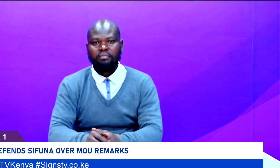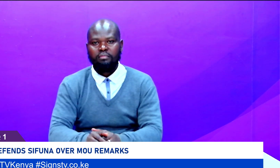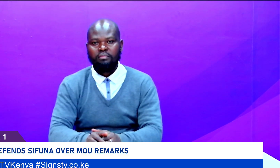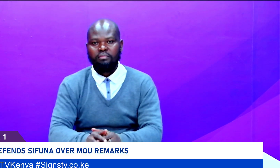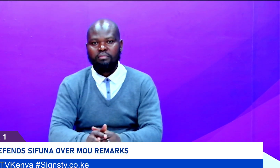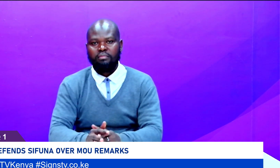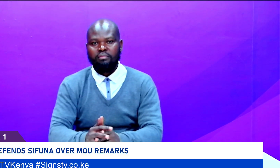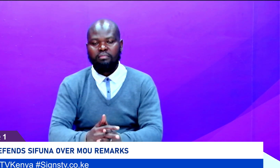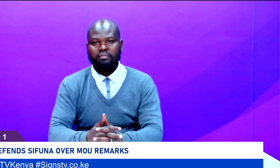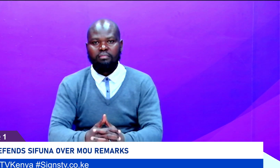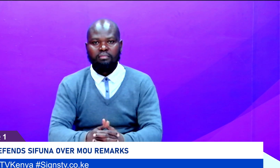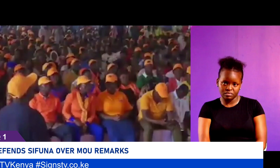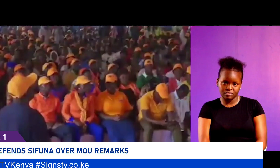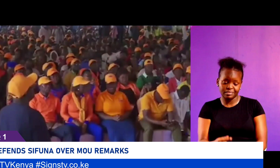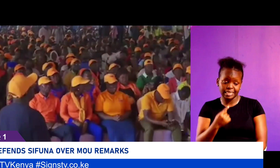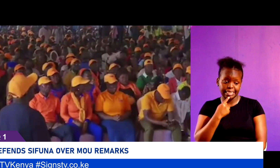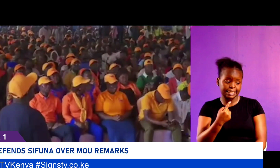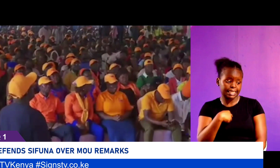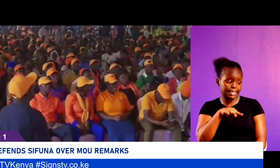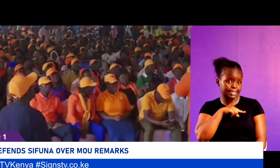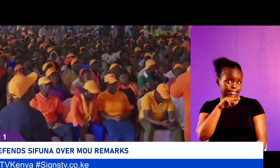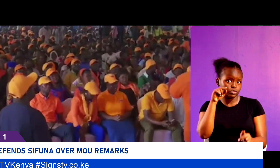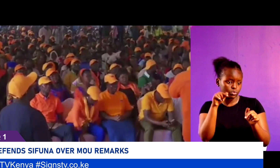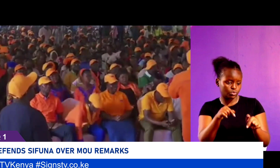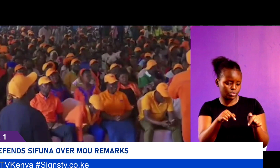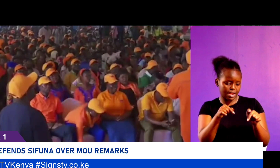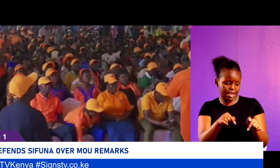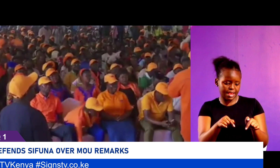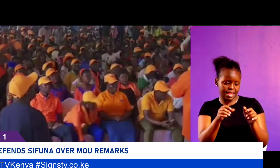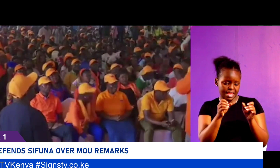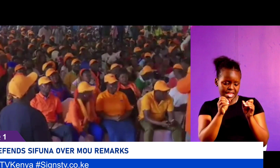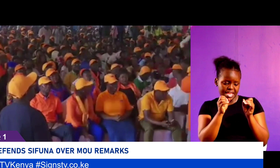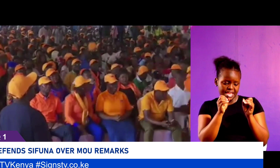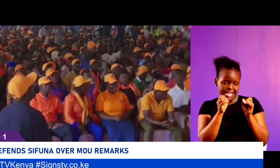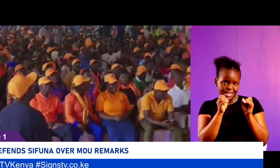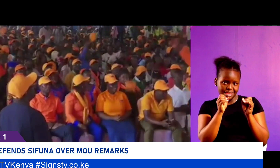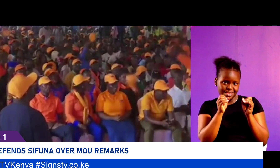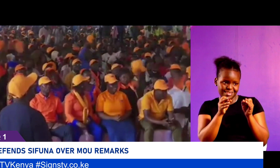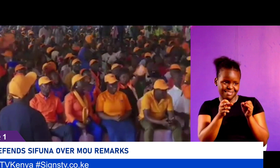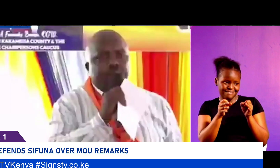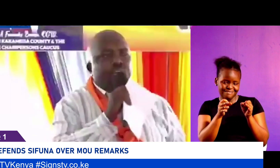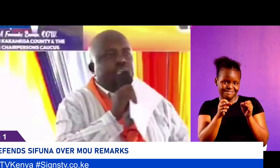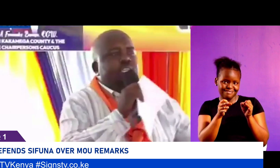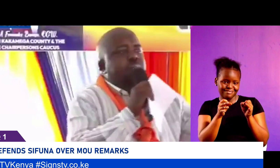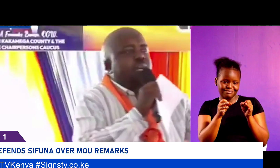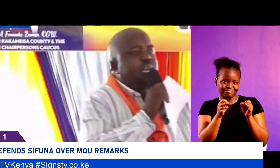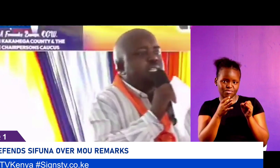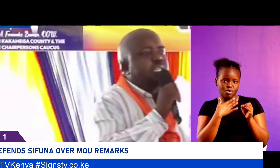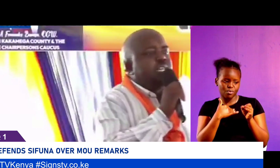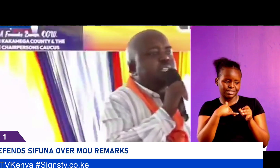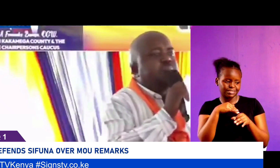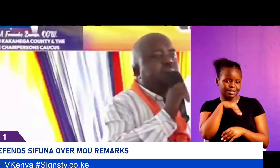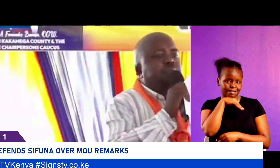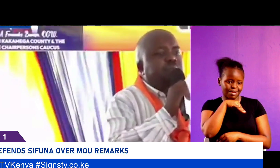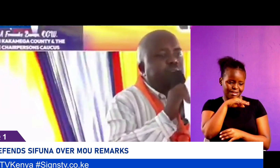environment. Na kama aridhiki na baba si atoke. Point number 8 inasema